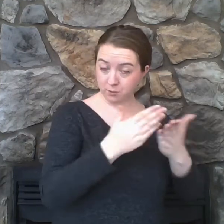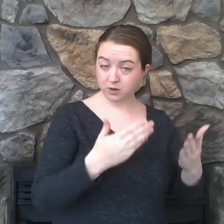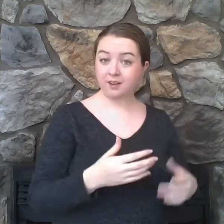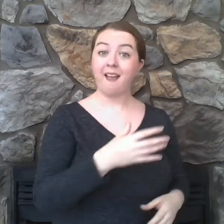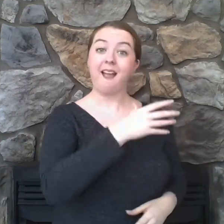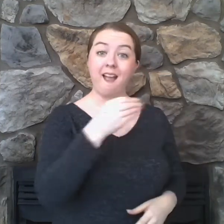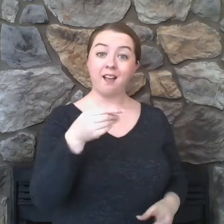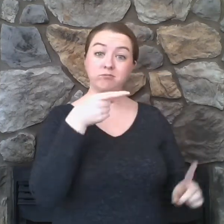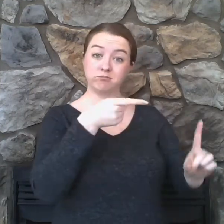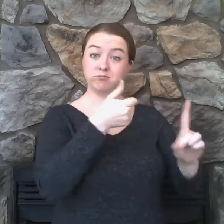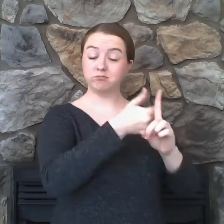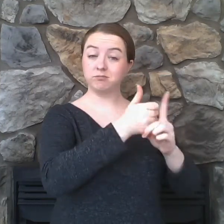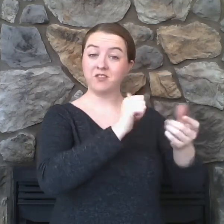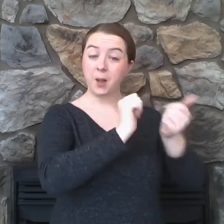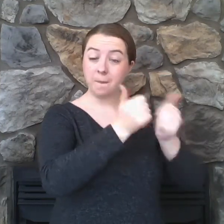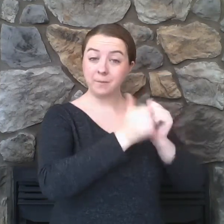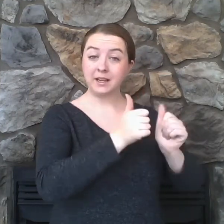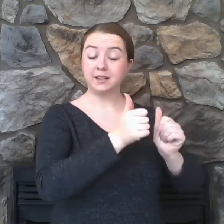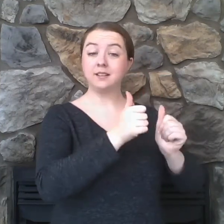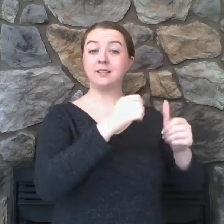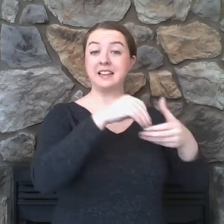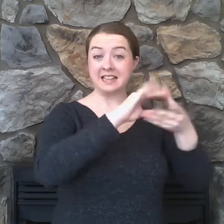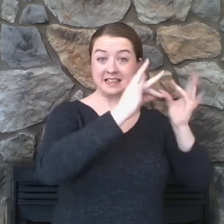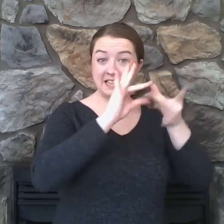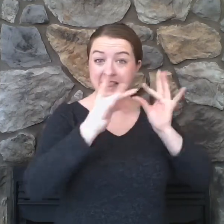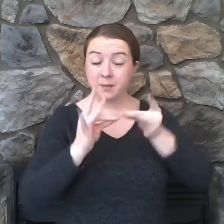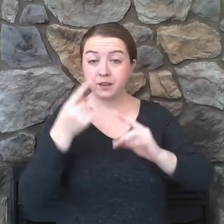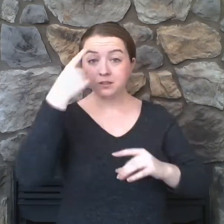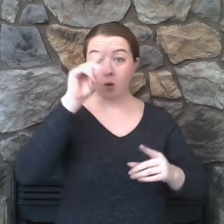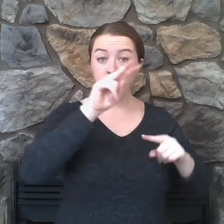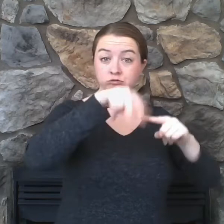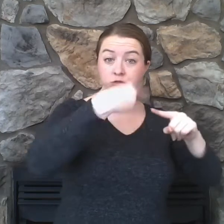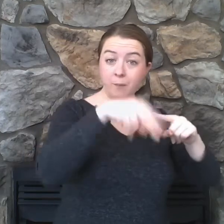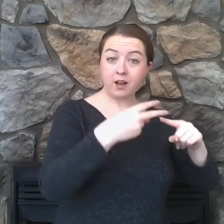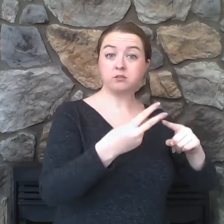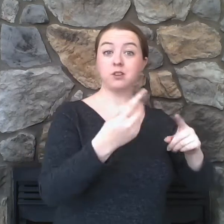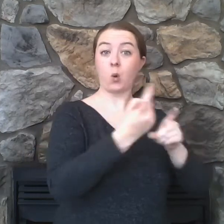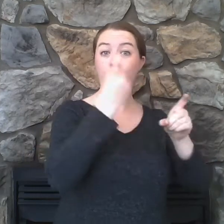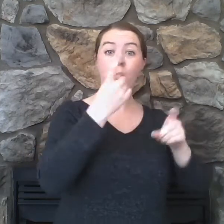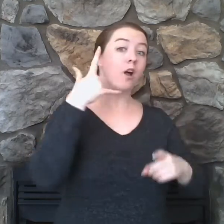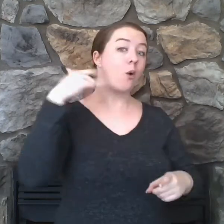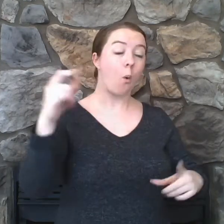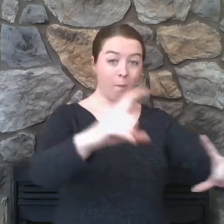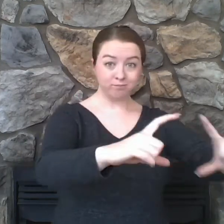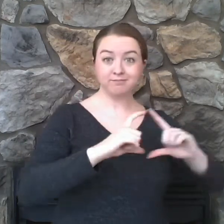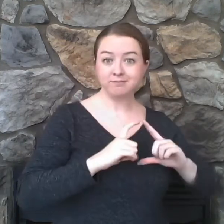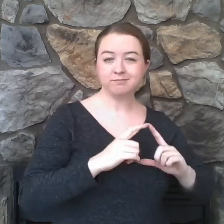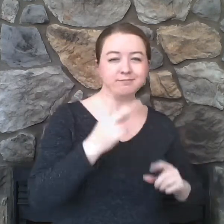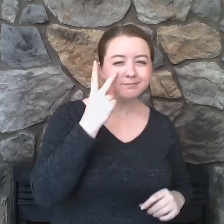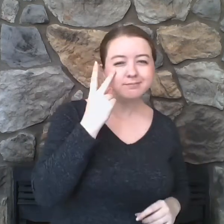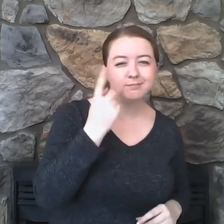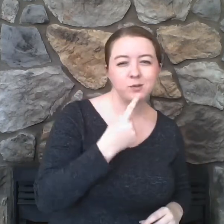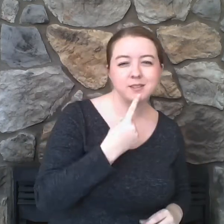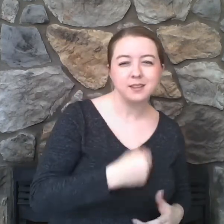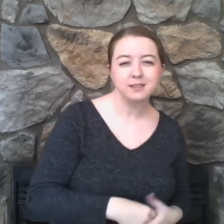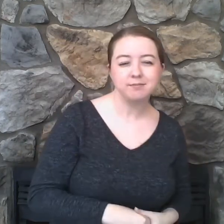and who competed in gymnastics in the Olympics and won a gold medal. Let's hear what she has to say.